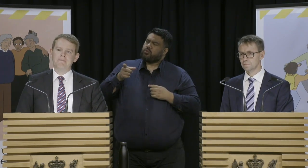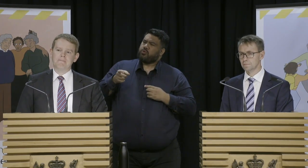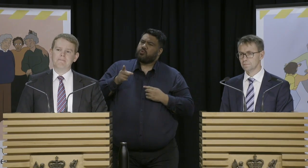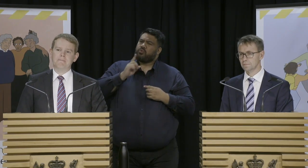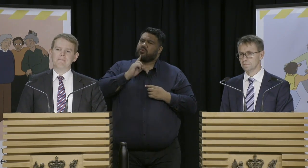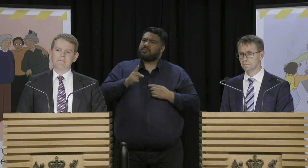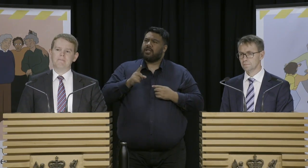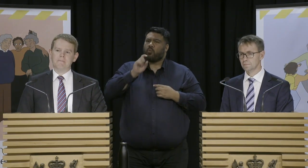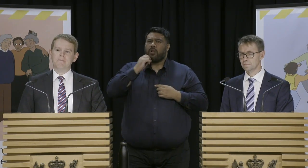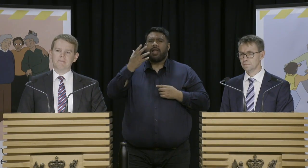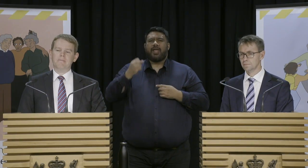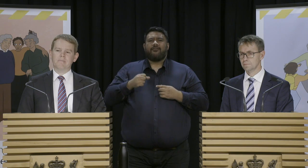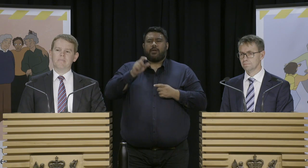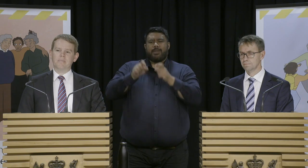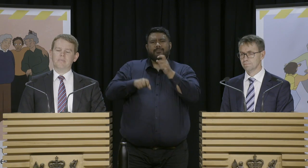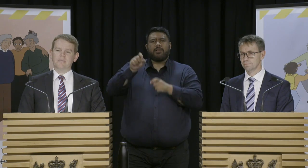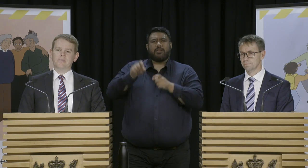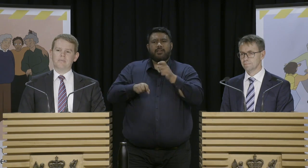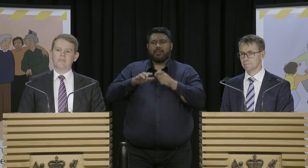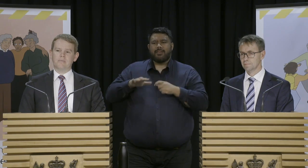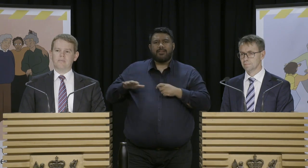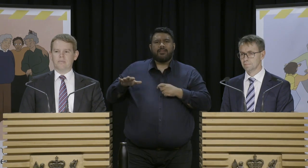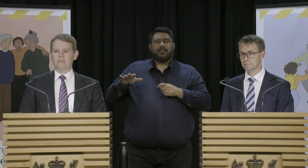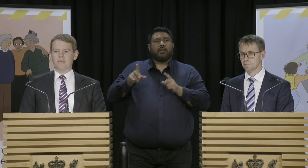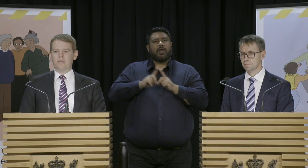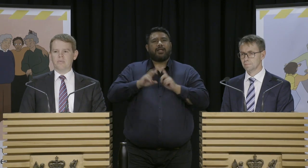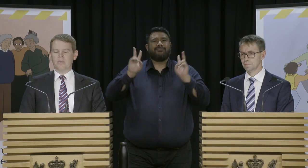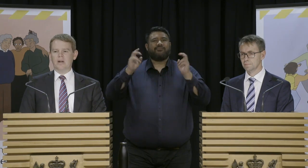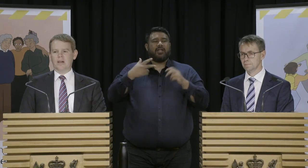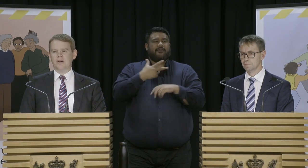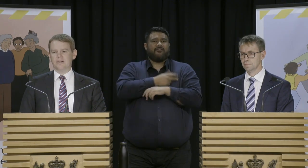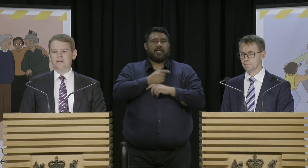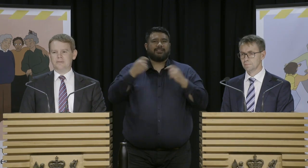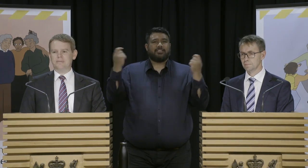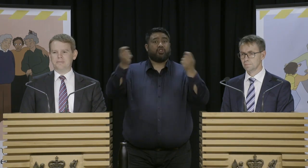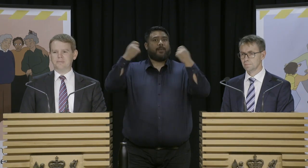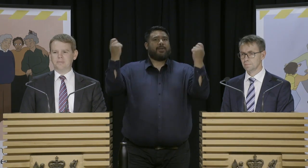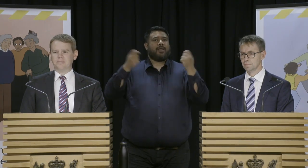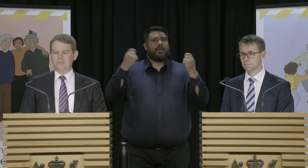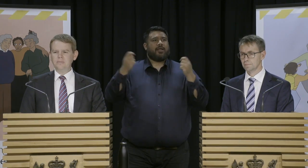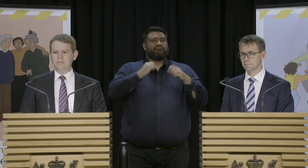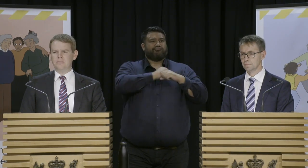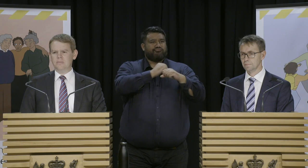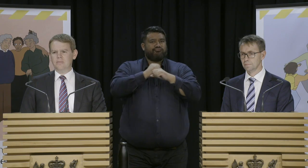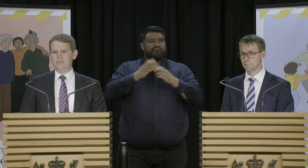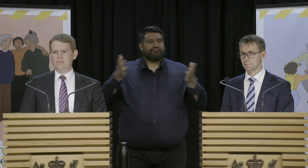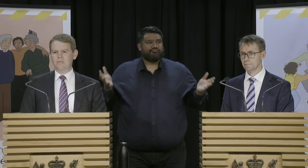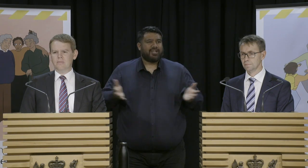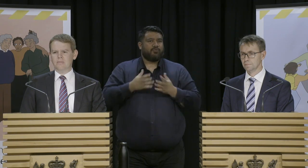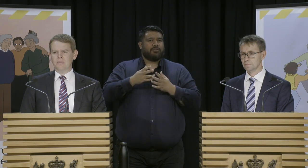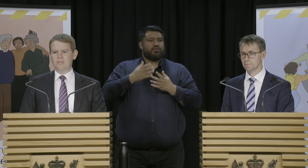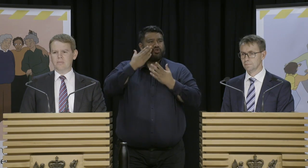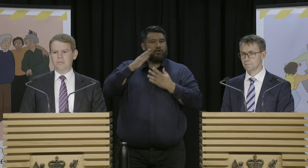called vaccine champions, and they were basically people that would be going out into the community and demonstrating that the vaccine was safe. Where